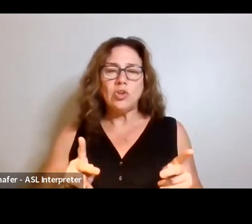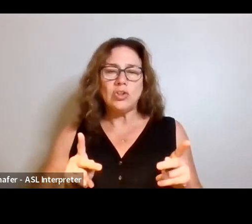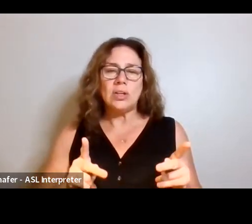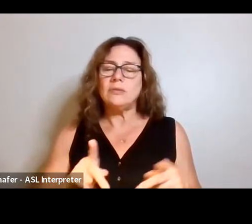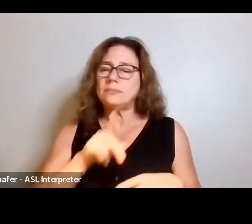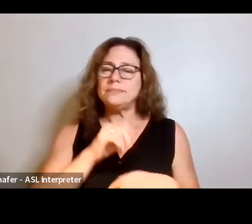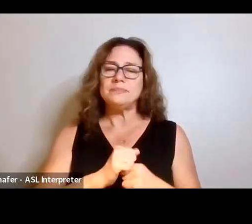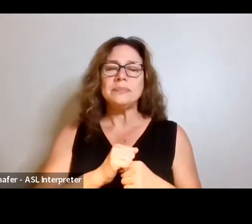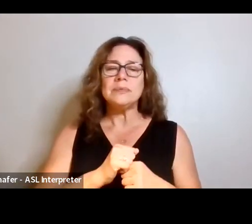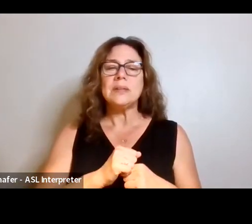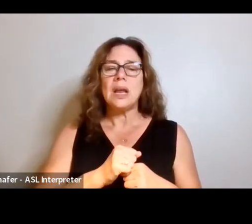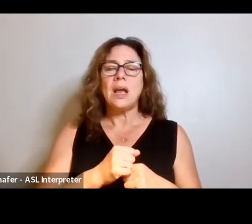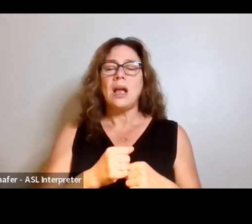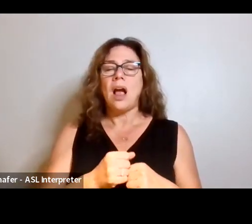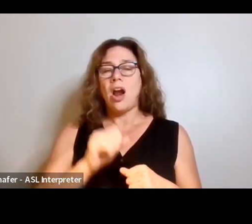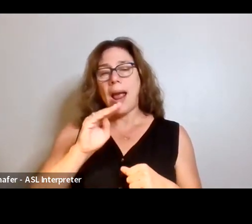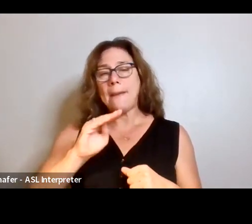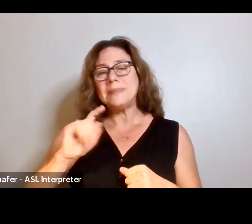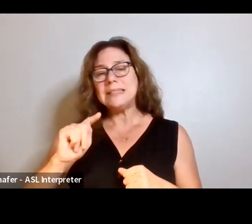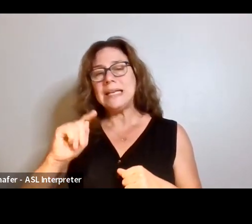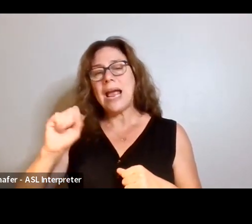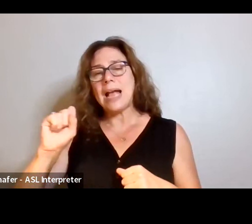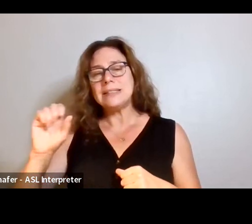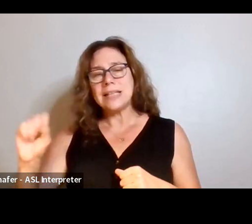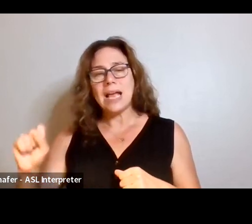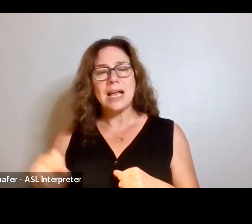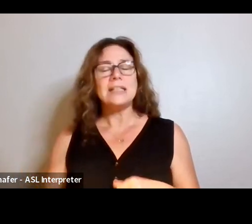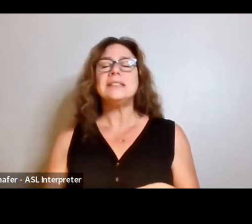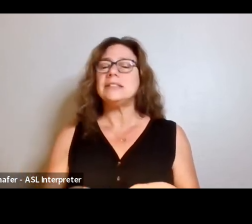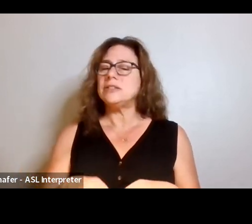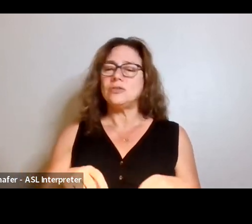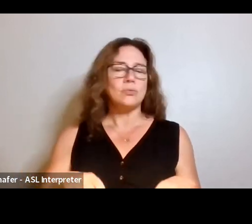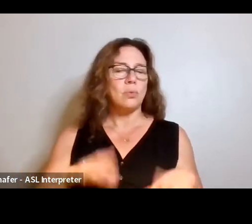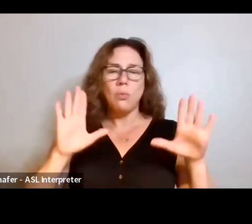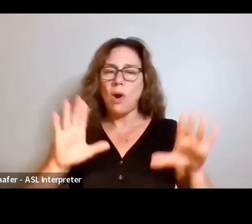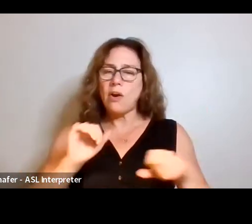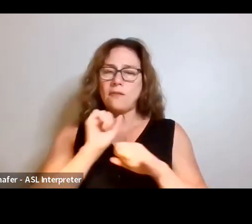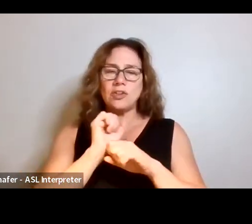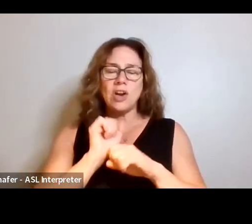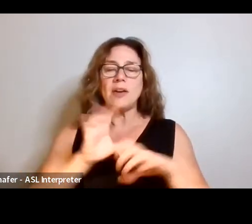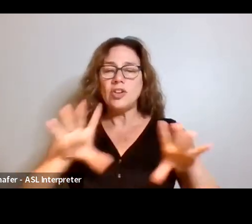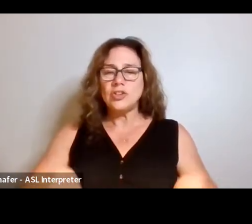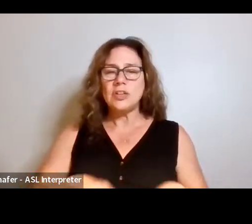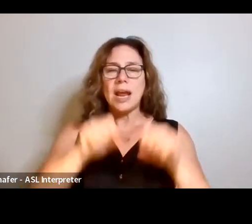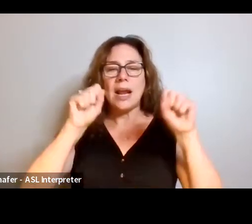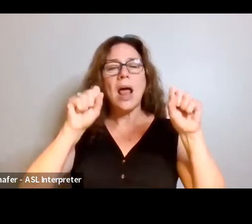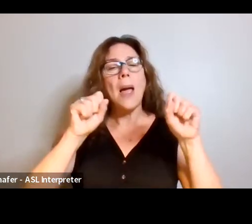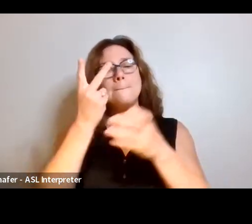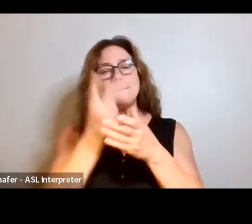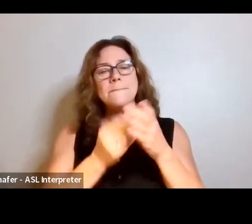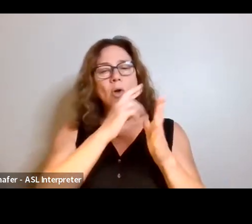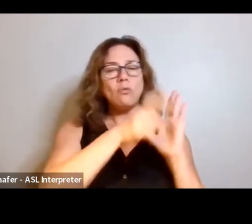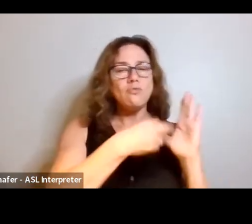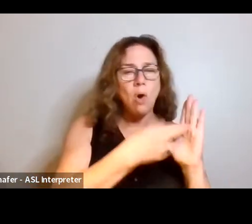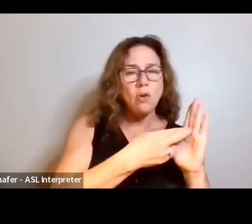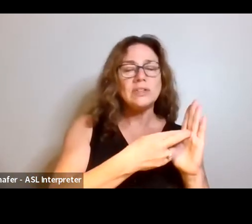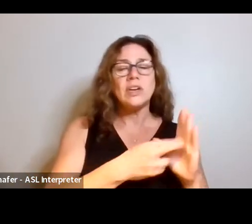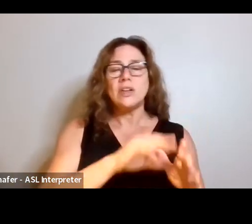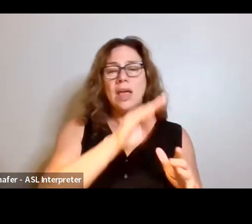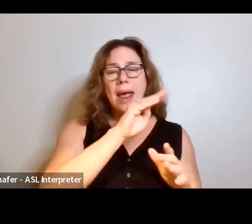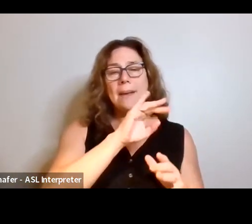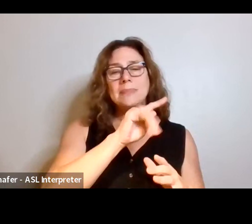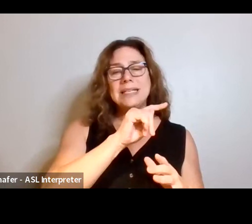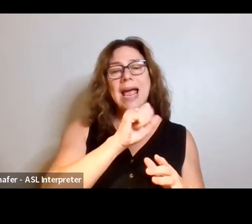Our MTSS, Ms. Yaguna, does a heck of a job. She's taken on both roles for us to kind of make sure MTSS has a strong support